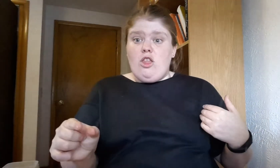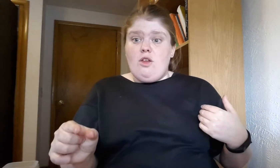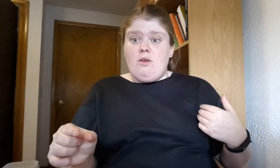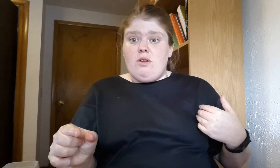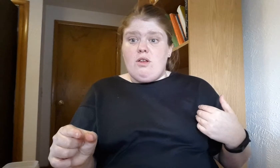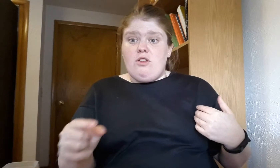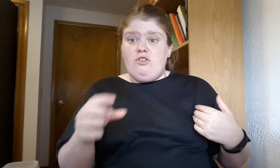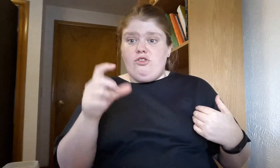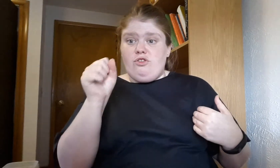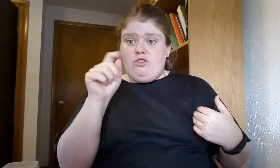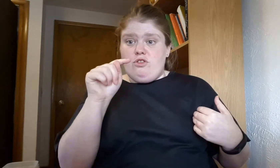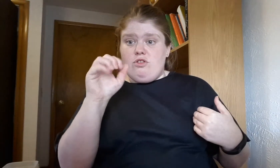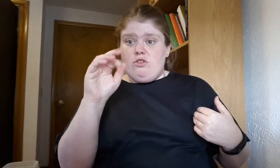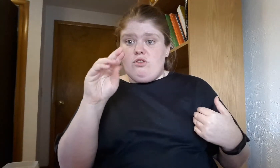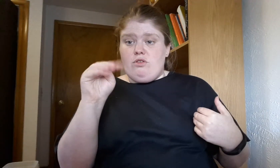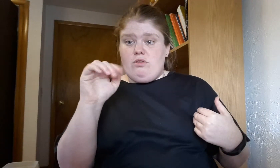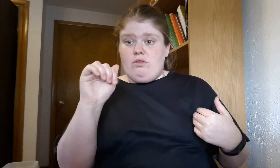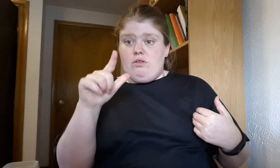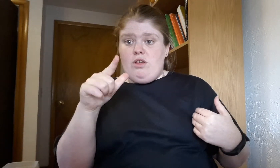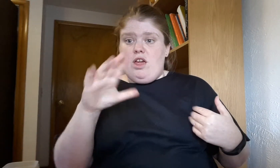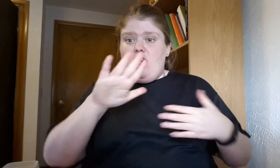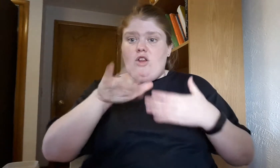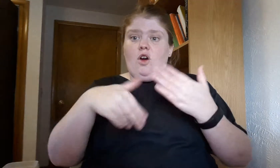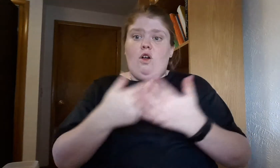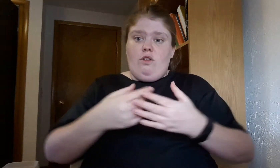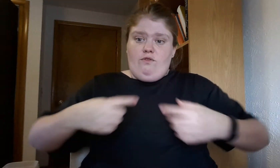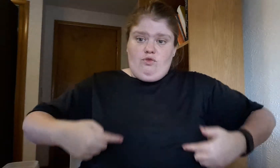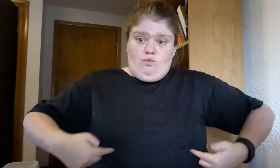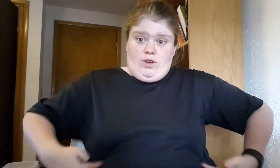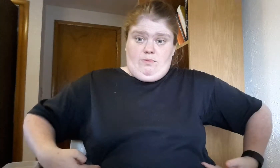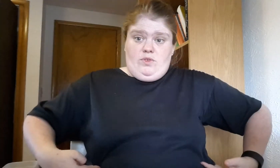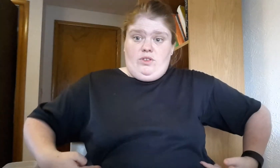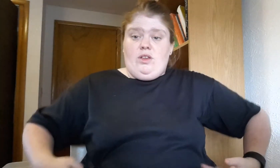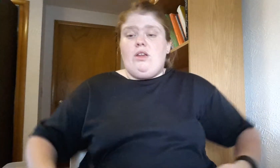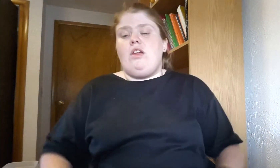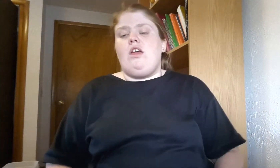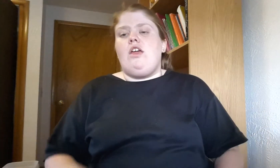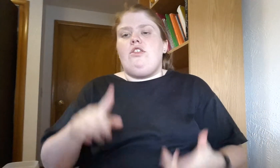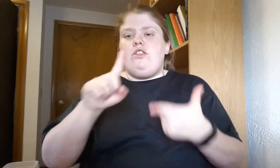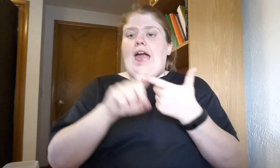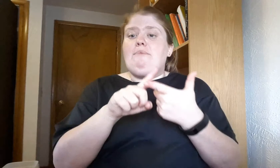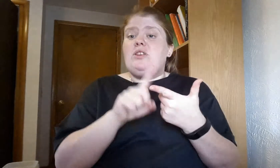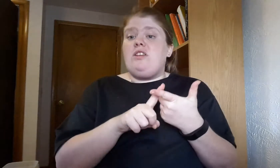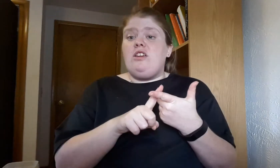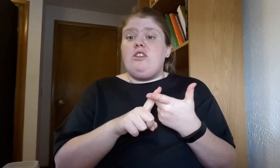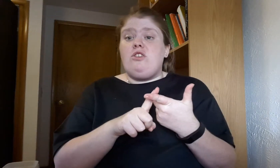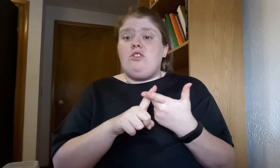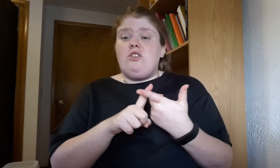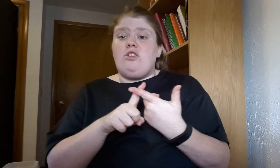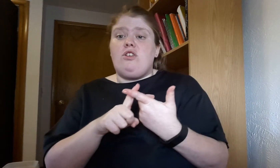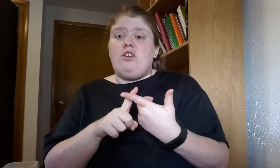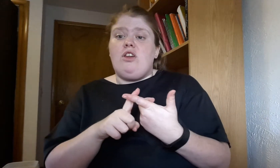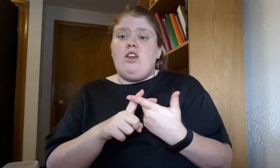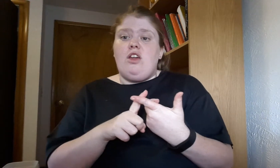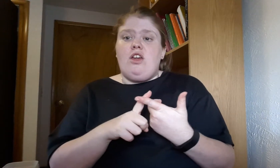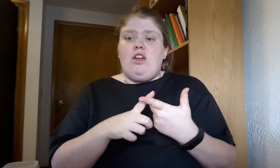sternum, and each of the ribs. The appendicular skeleton anchors the upper body